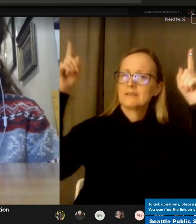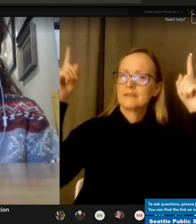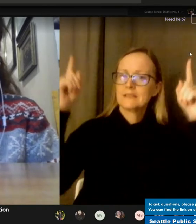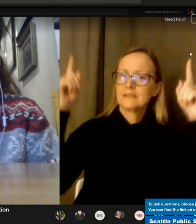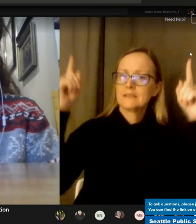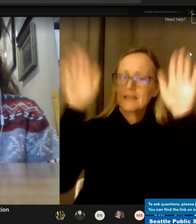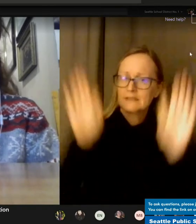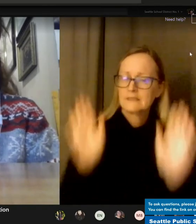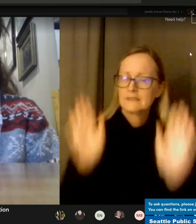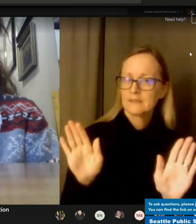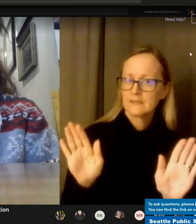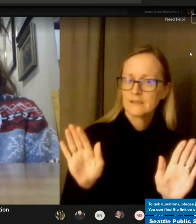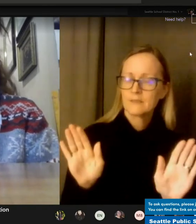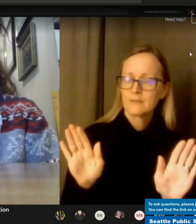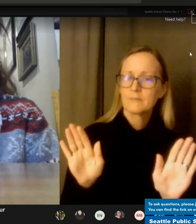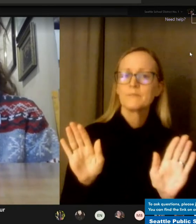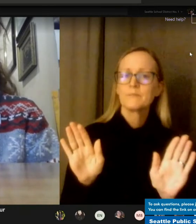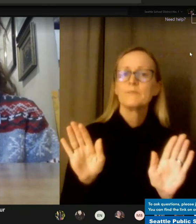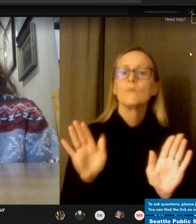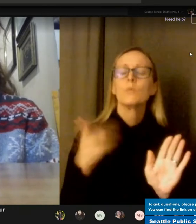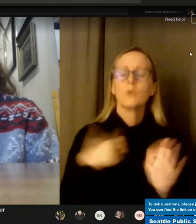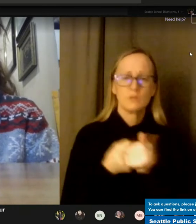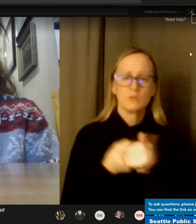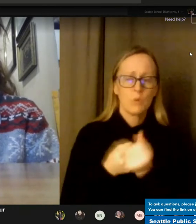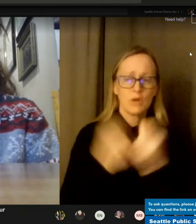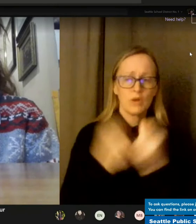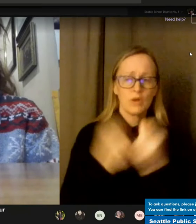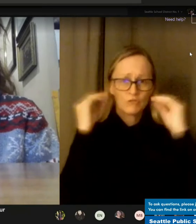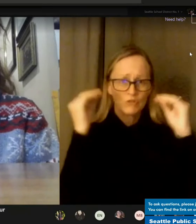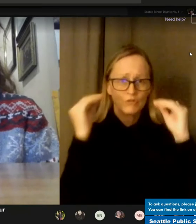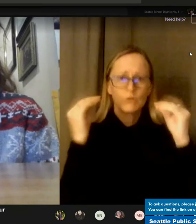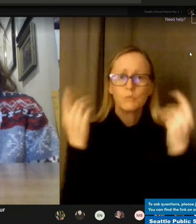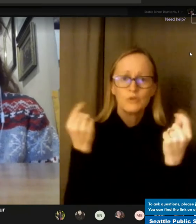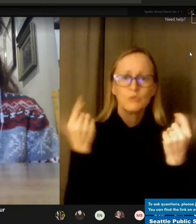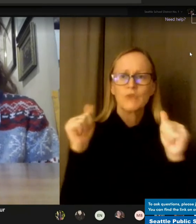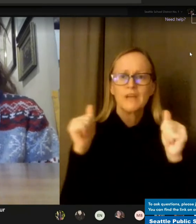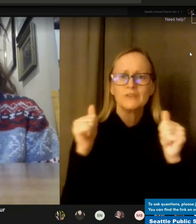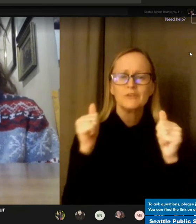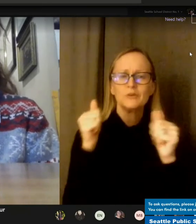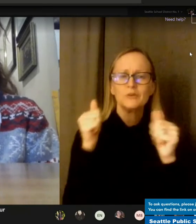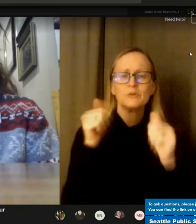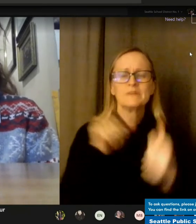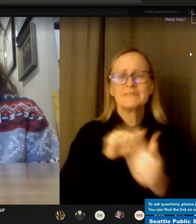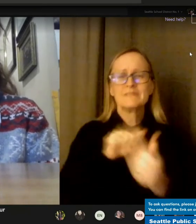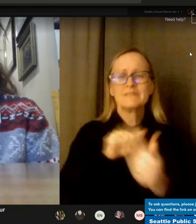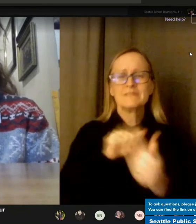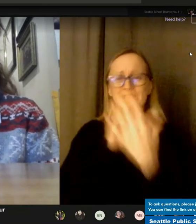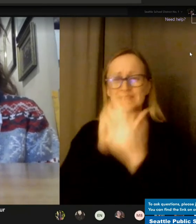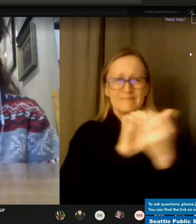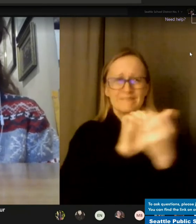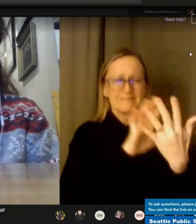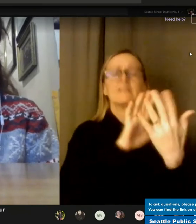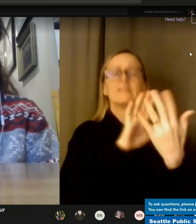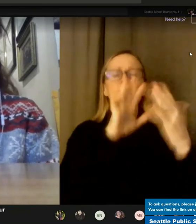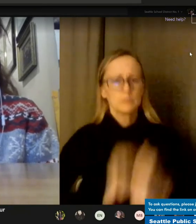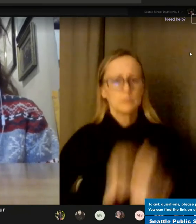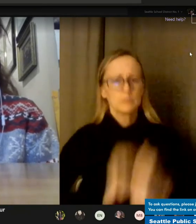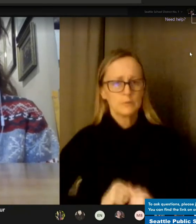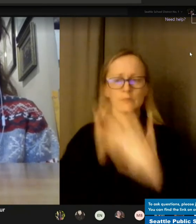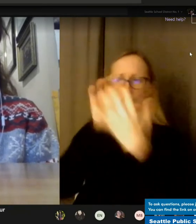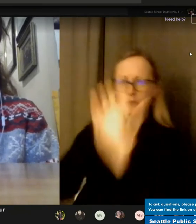of instructional supports is to remove barriers to learning for English learners, thus improving academic and